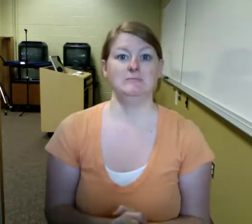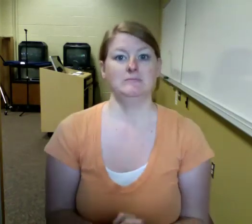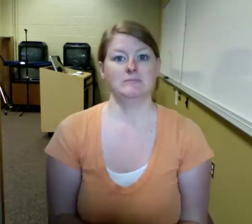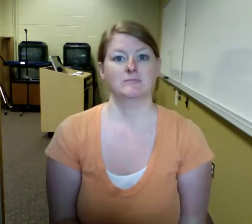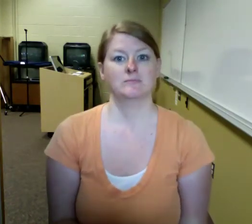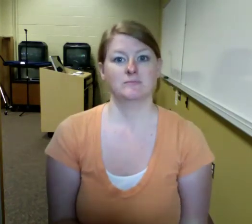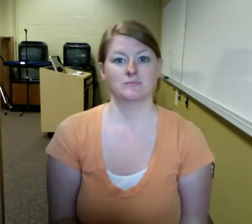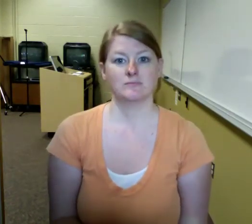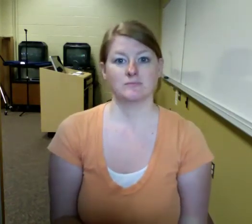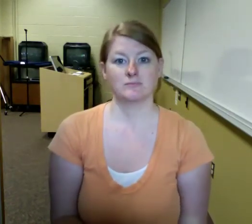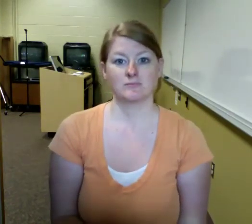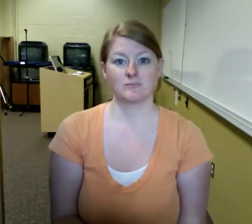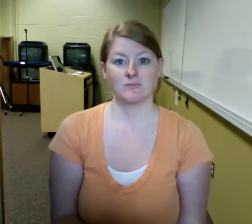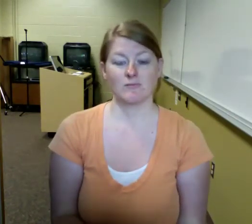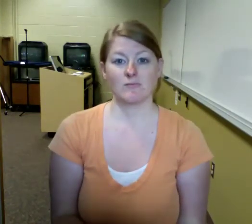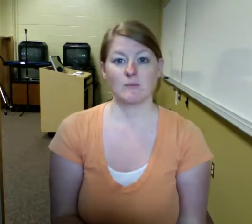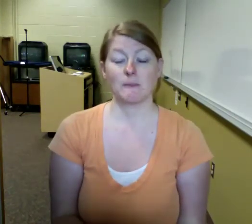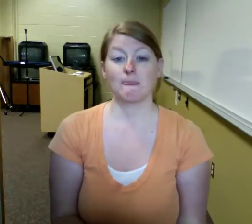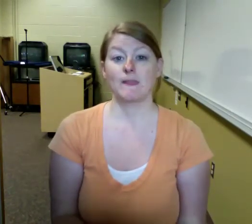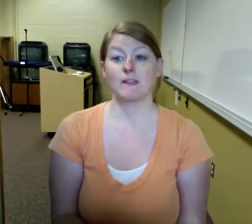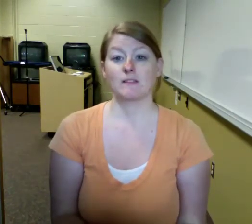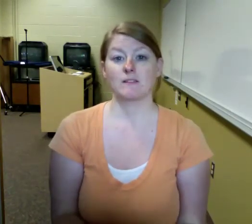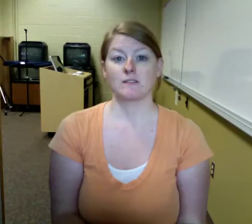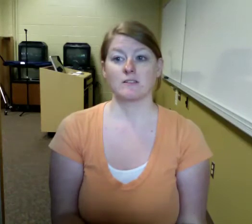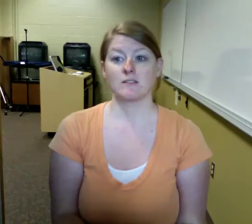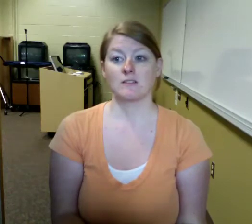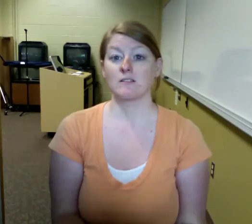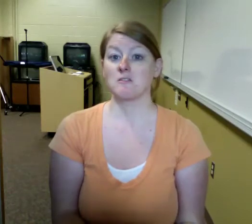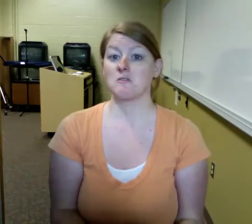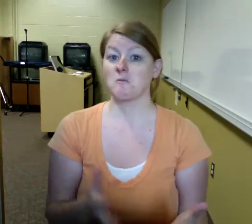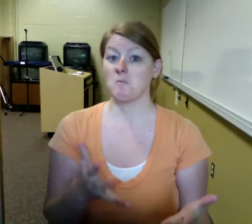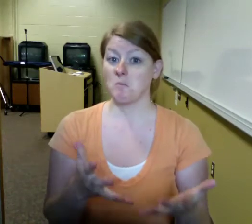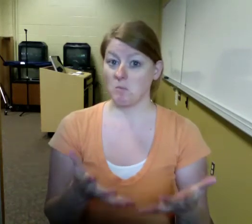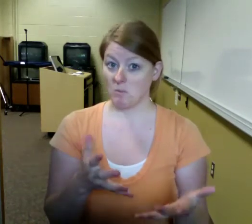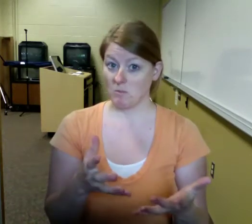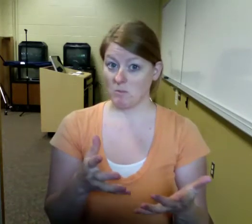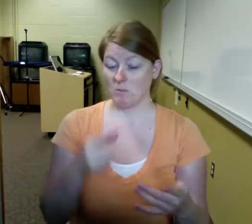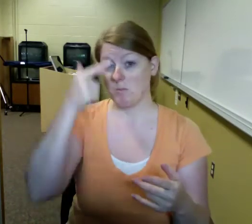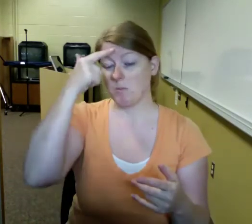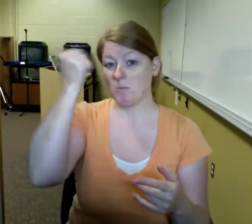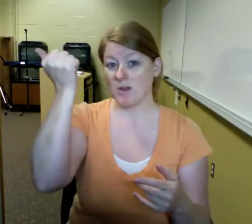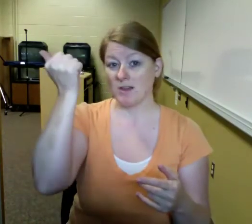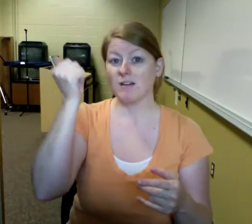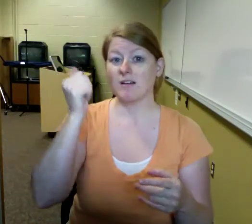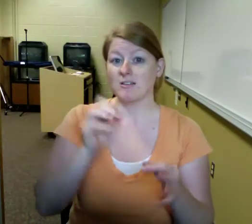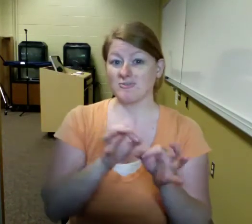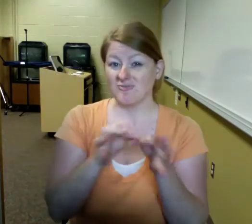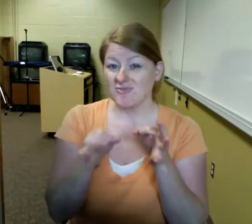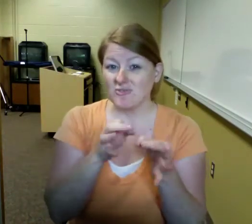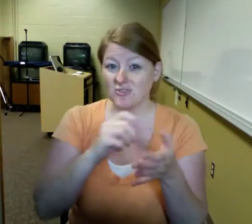The fact that the instructions are written can be a benefit to the interpreter because the instructions can be reviewed in